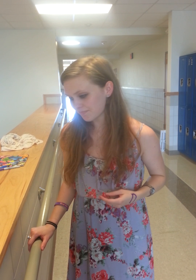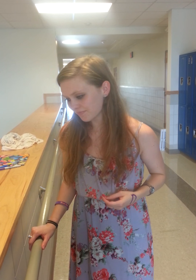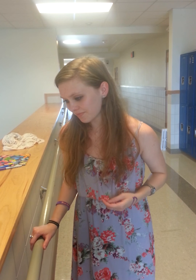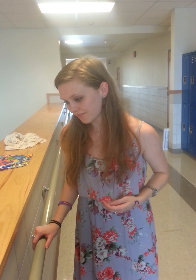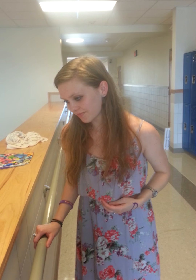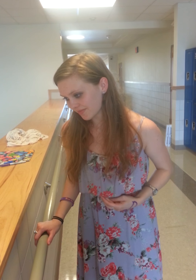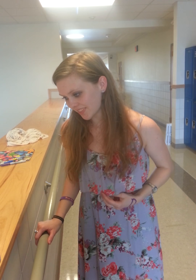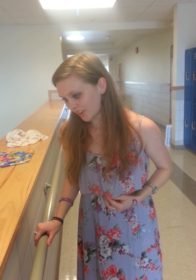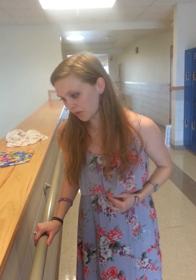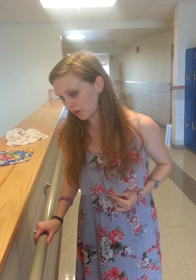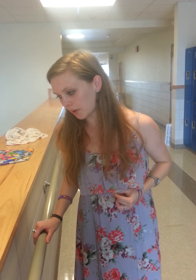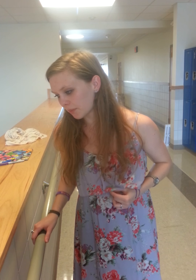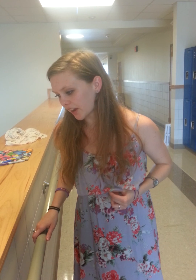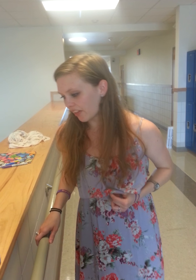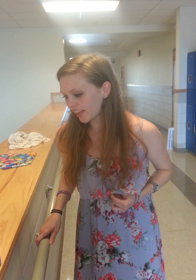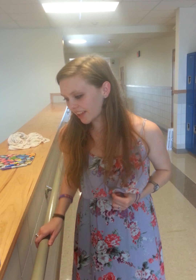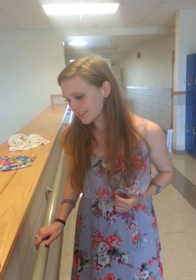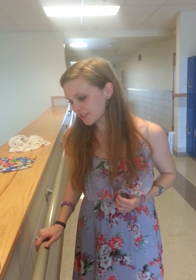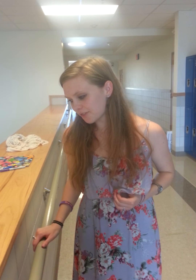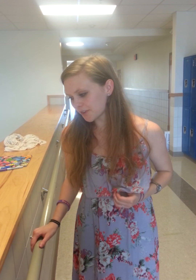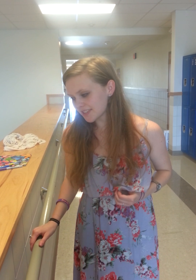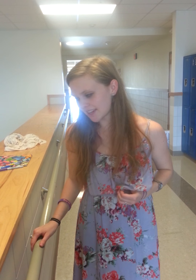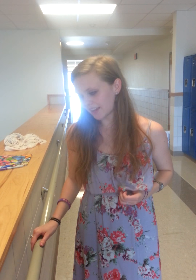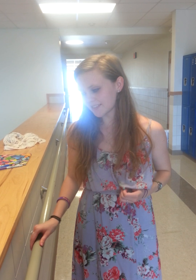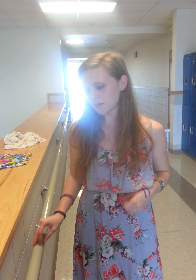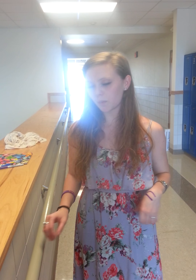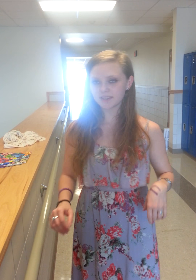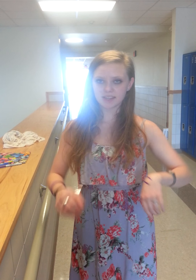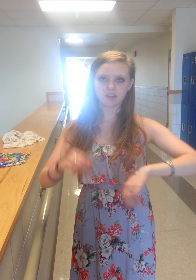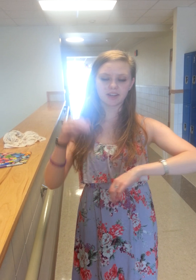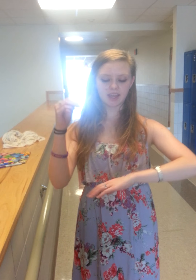Okay, go. Remember how that lasted for a day. So one day you're going to have